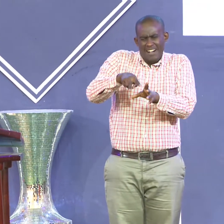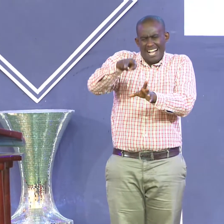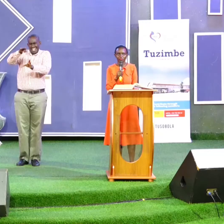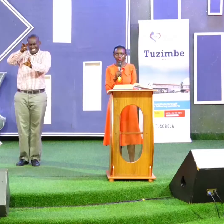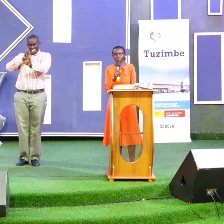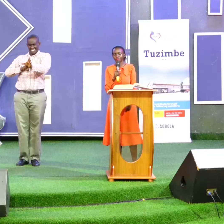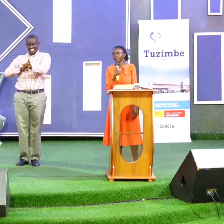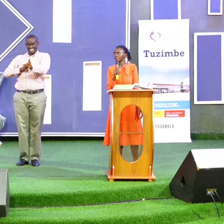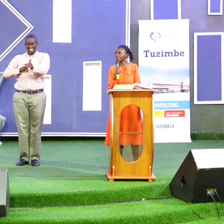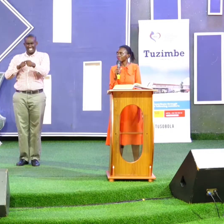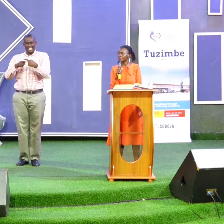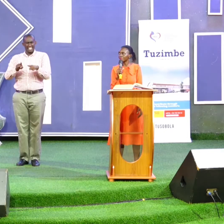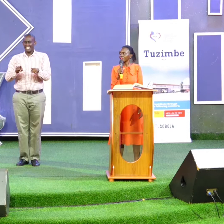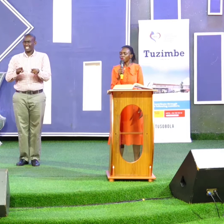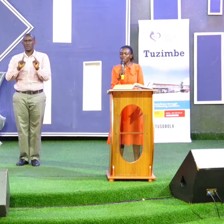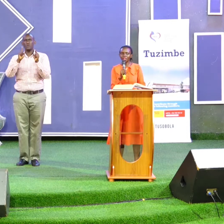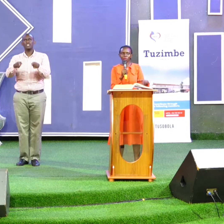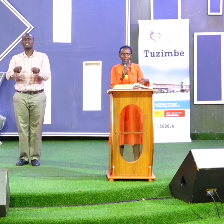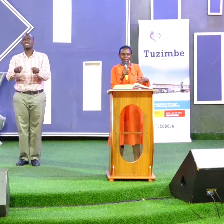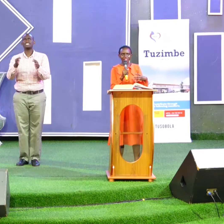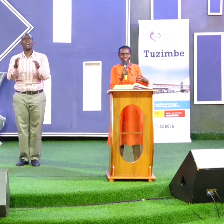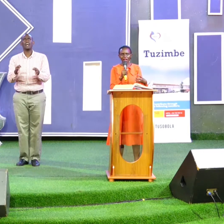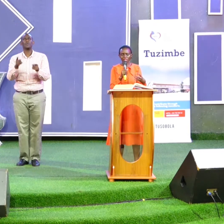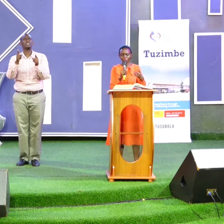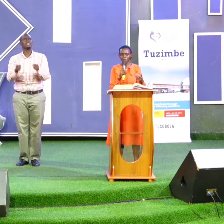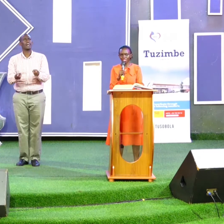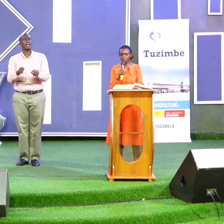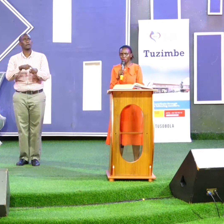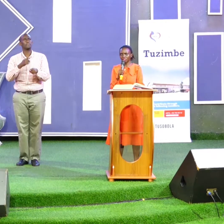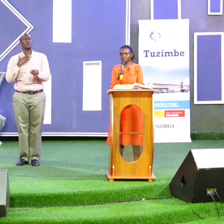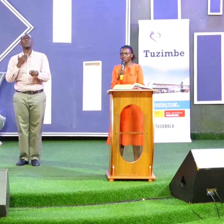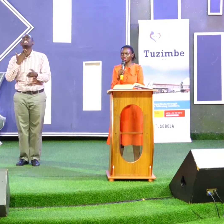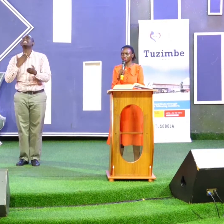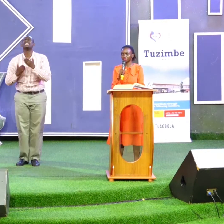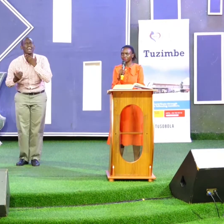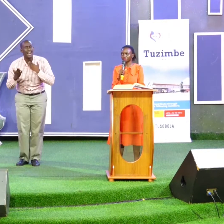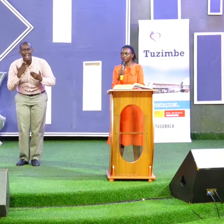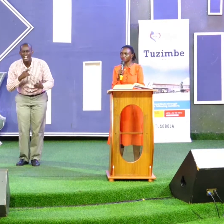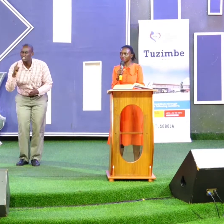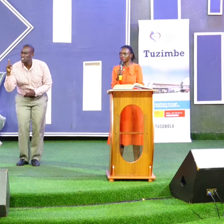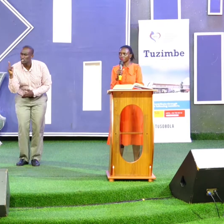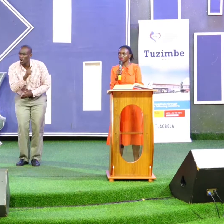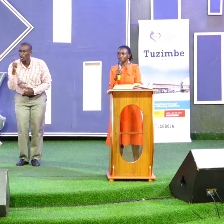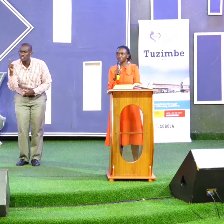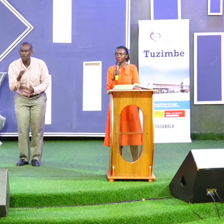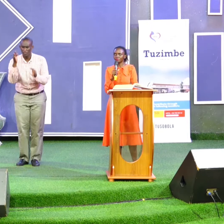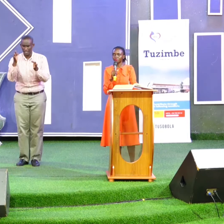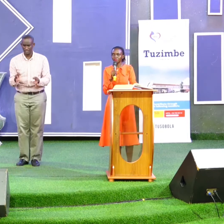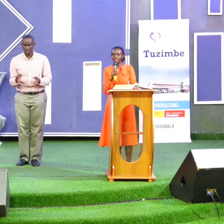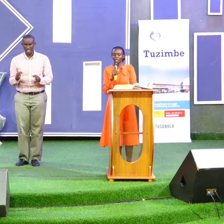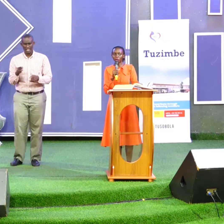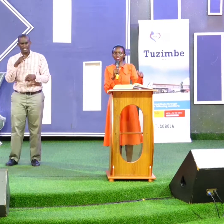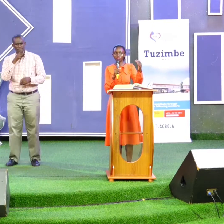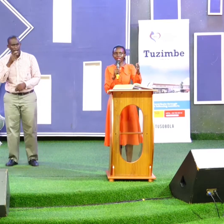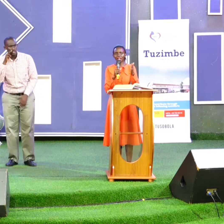moment when the way he was desirous for material wealth ng'atunulira abatatya